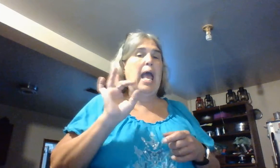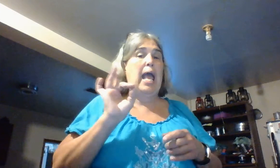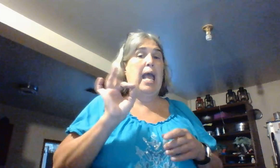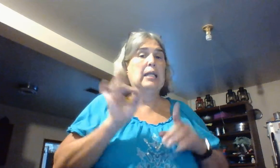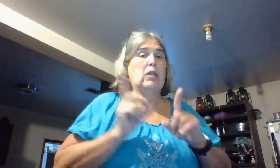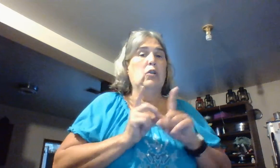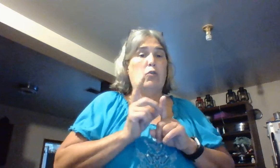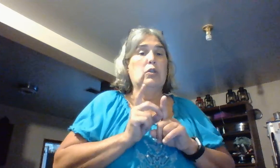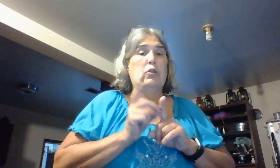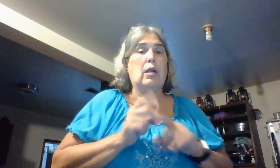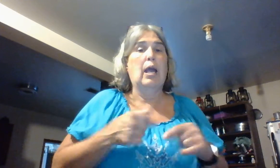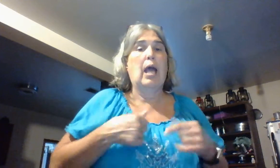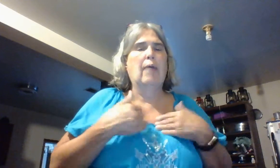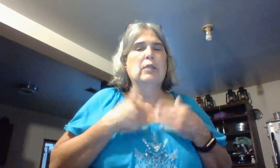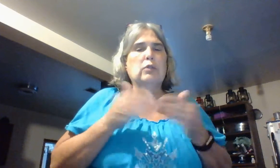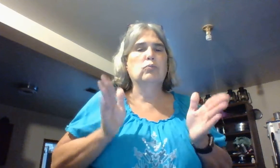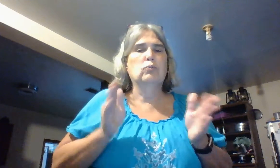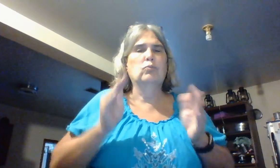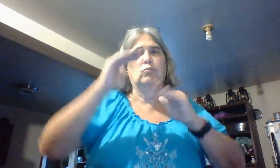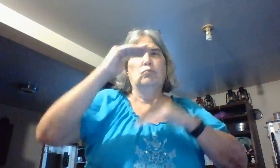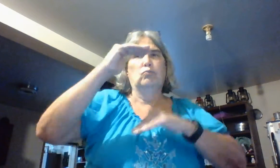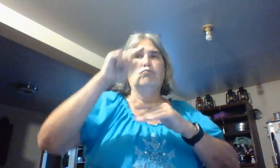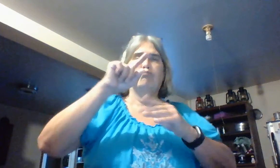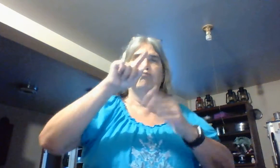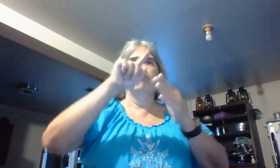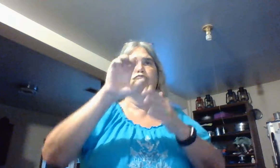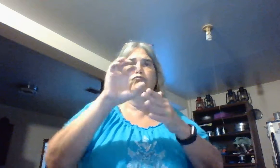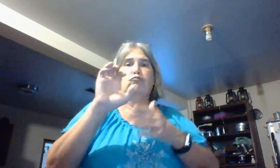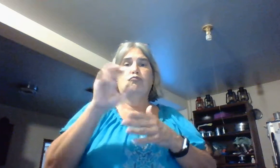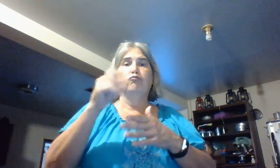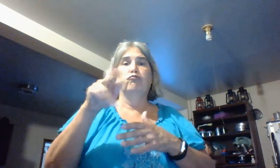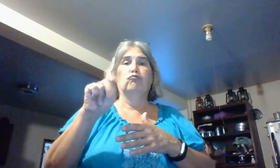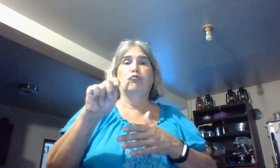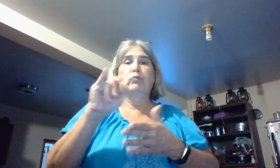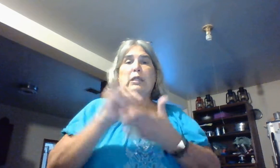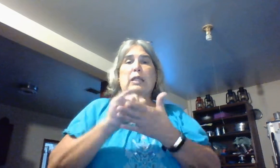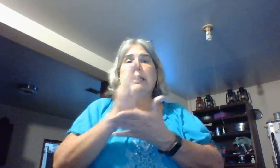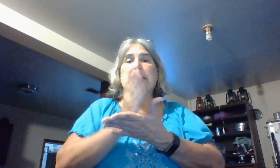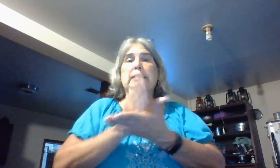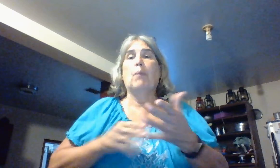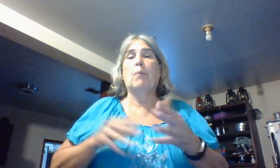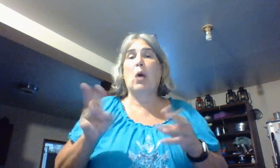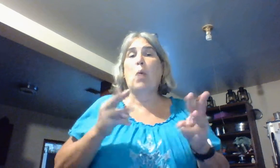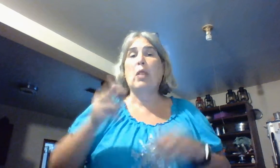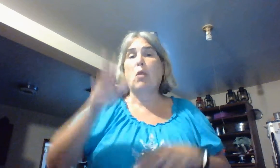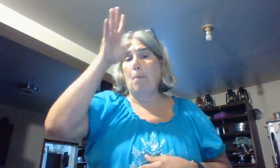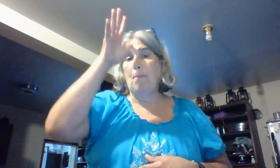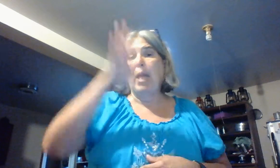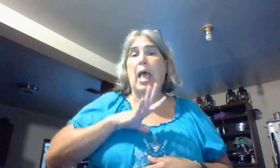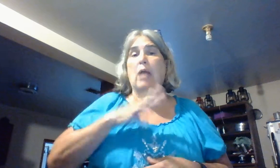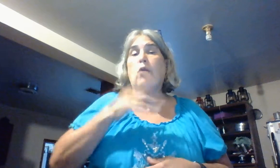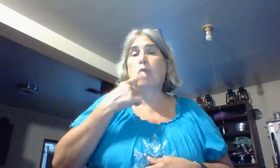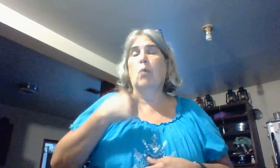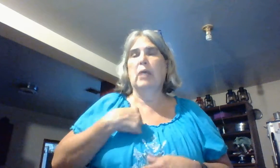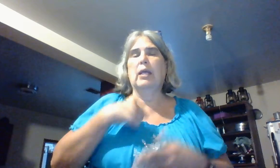And I have a little chart that some weather guy has told me that in this chart, or on this